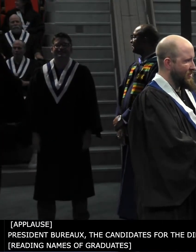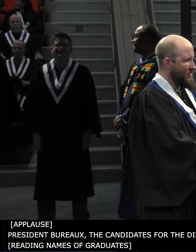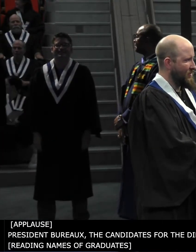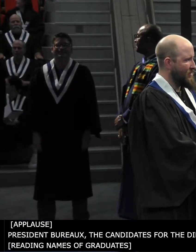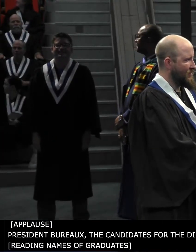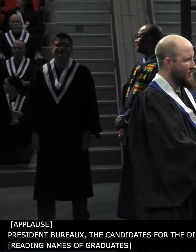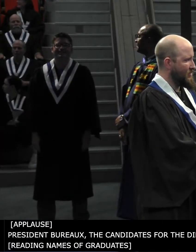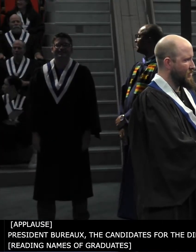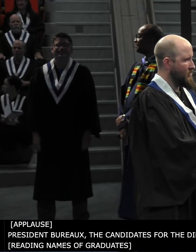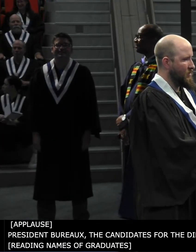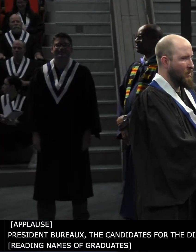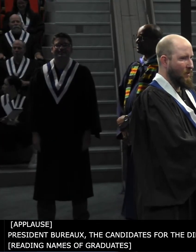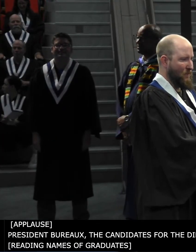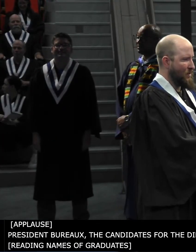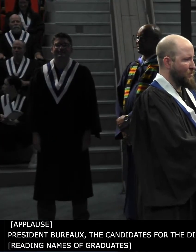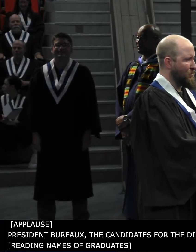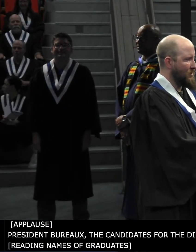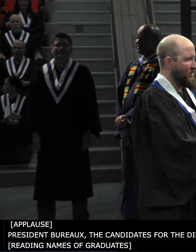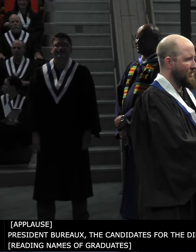Congrats. Yeah.